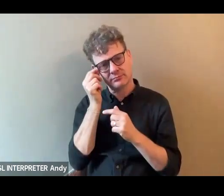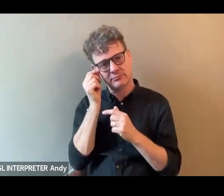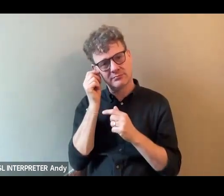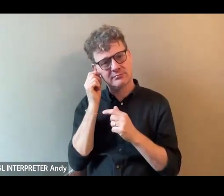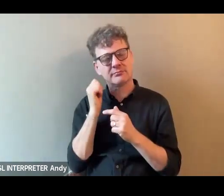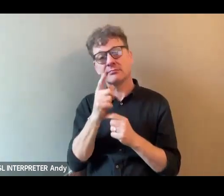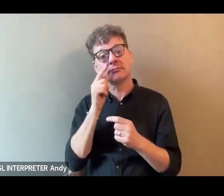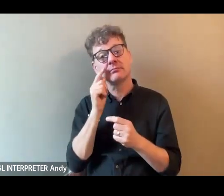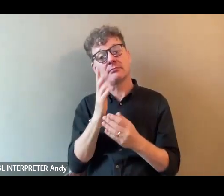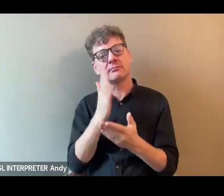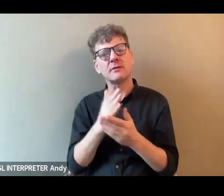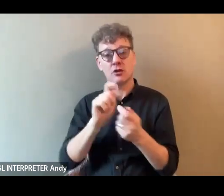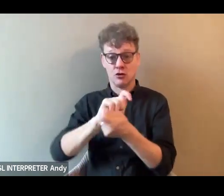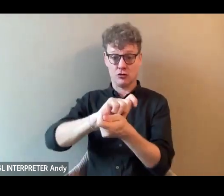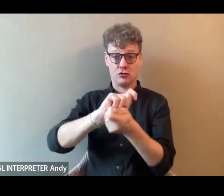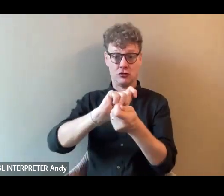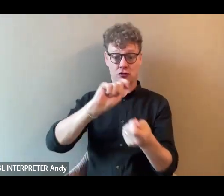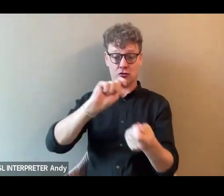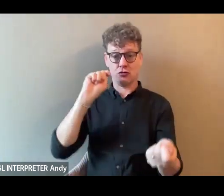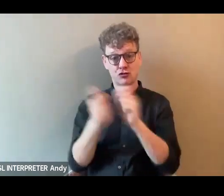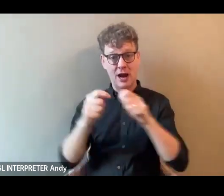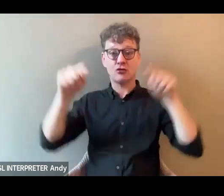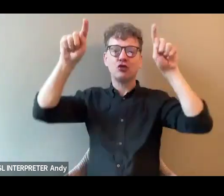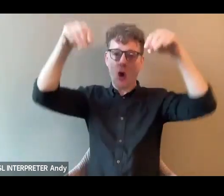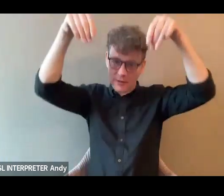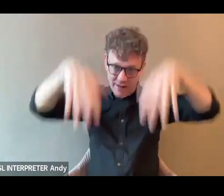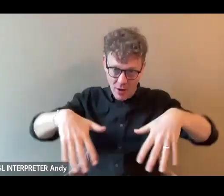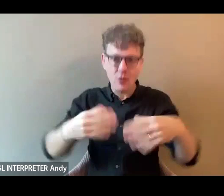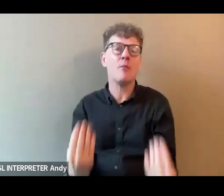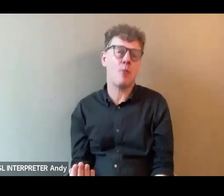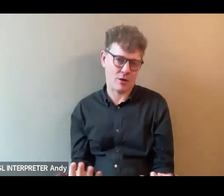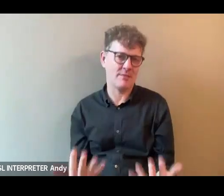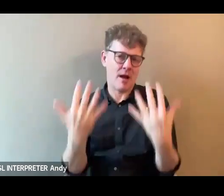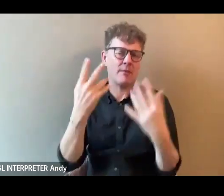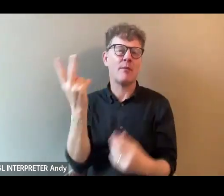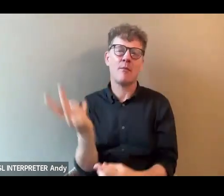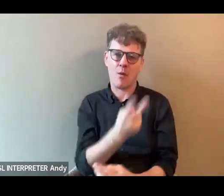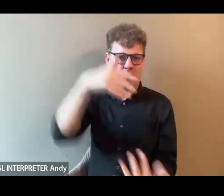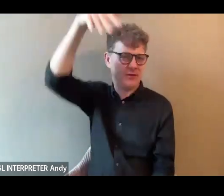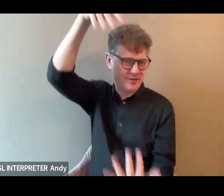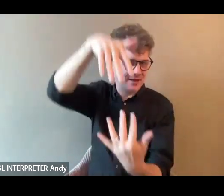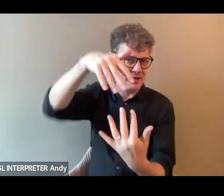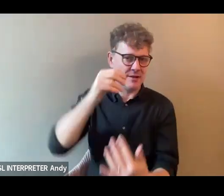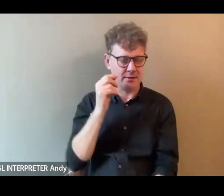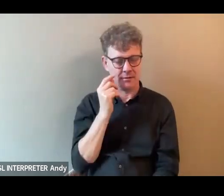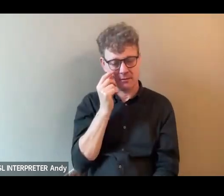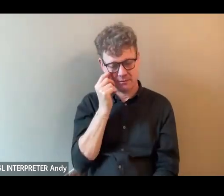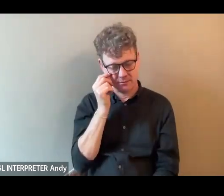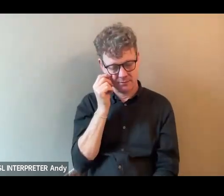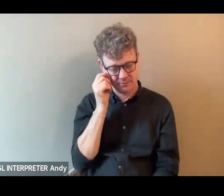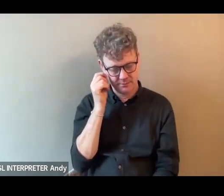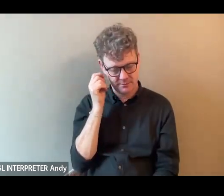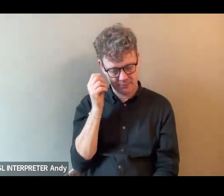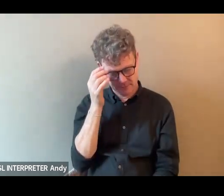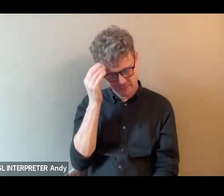actual fact, change is both top down and bottom up. And my challenge to each of us is there anything that we